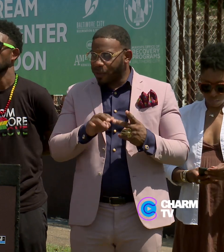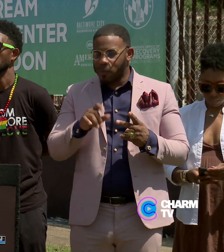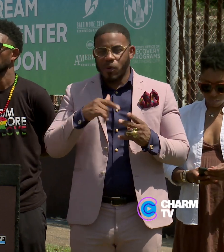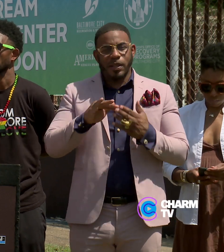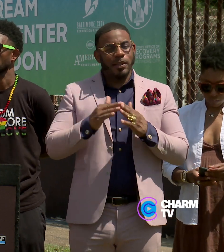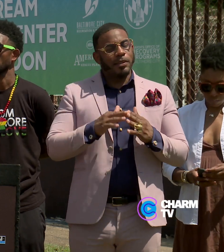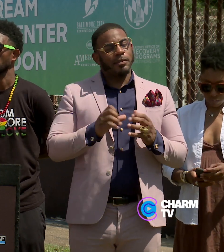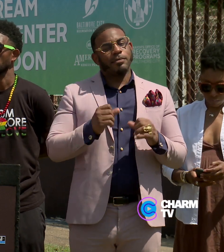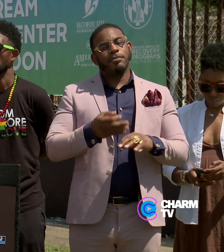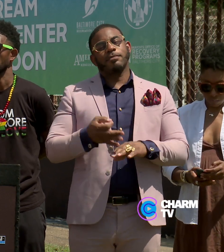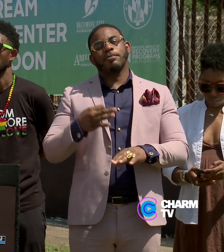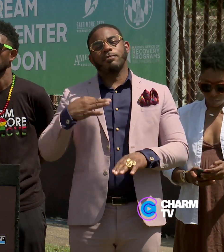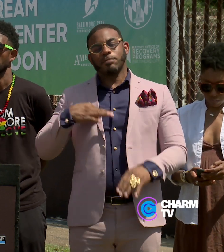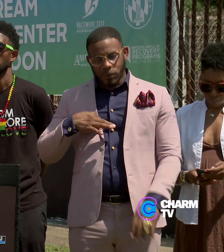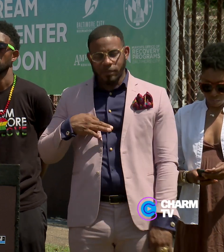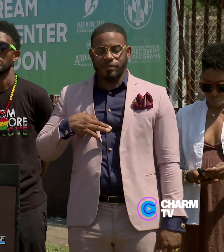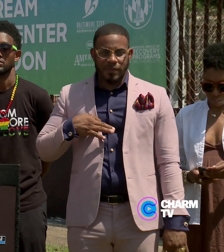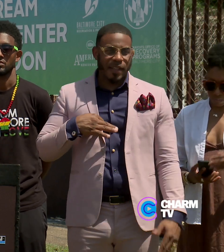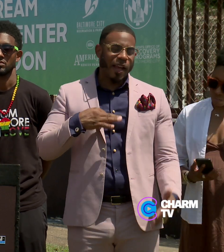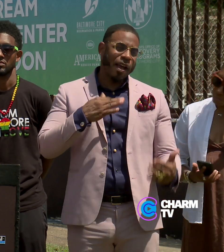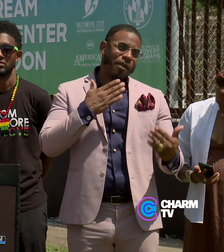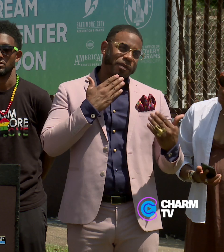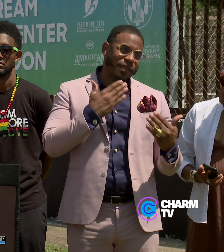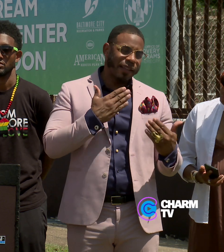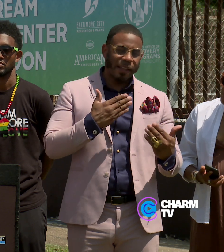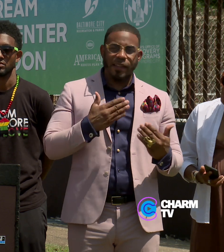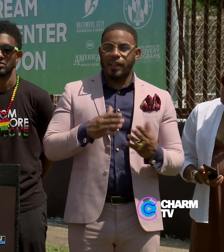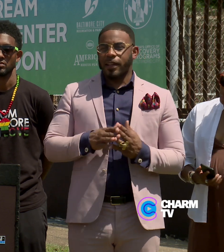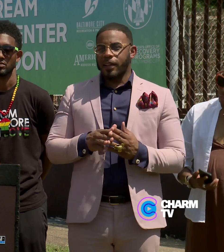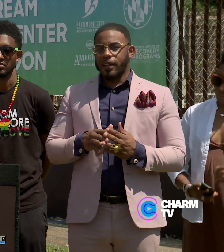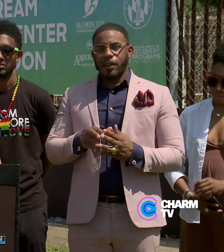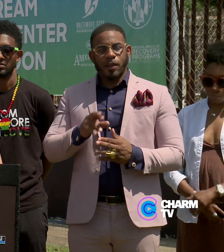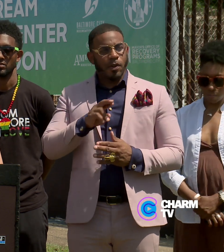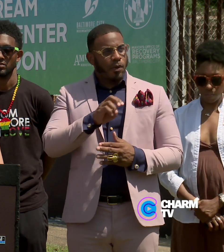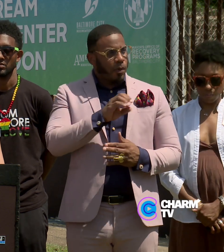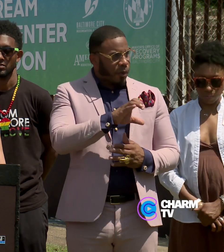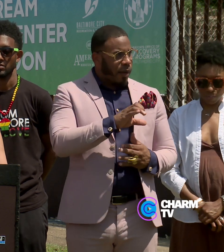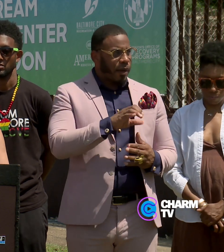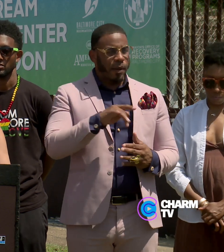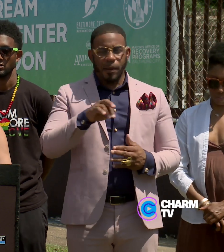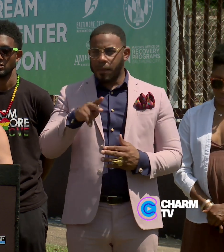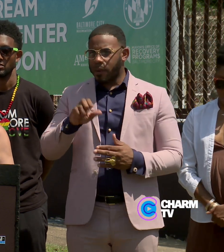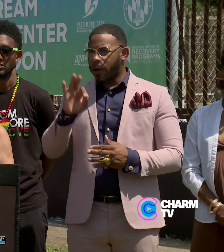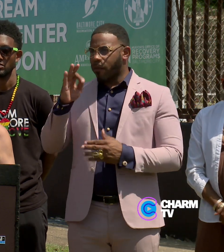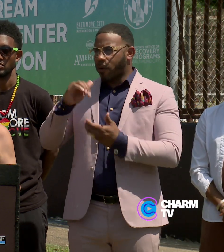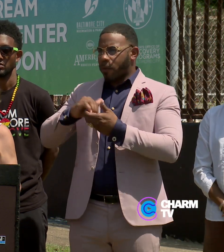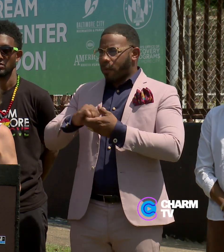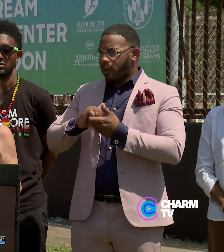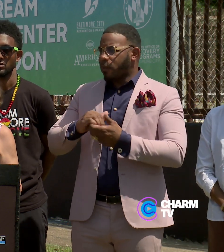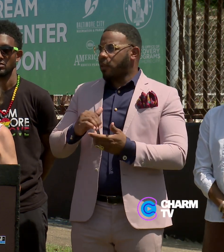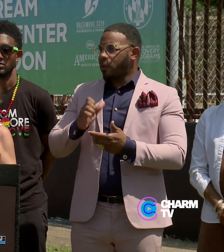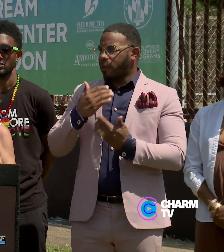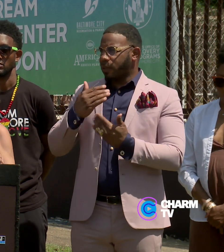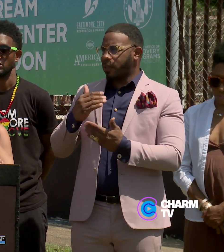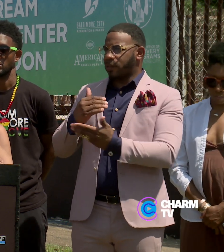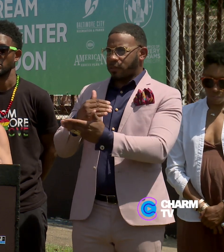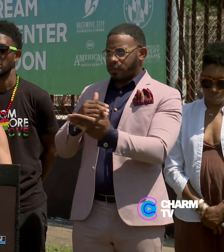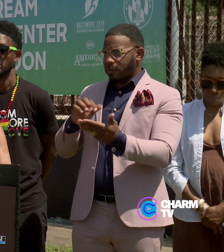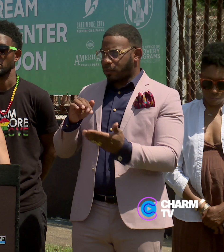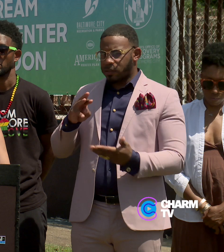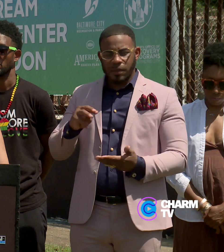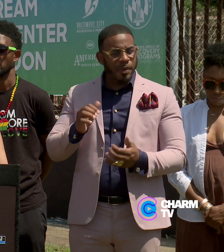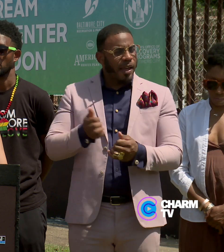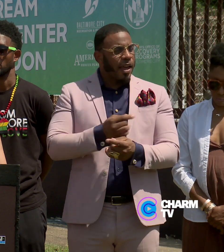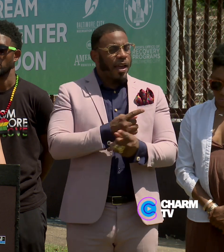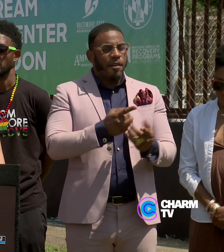in the neighborhood will be amazing. So I just want to thank Rec and Parks, obviously our federal partners. I want to thank Chum. I just want to thank